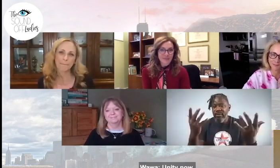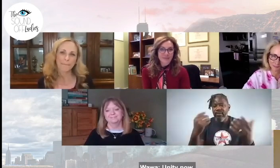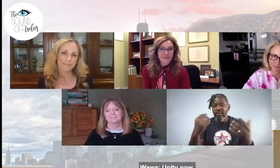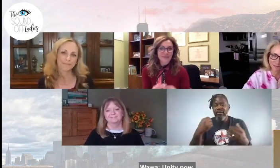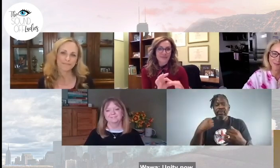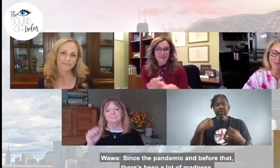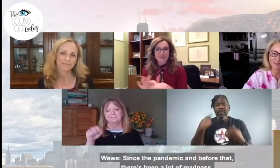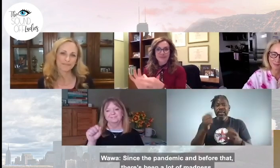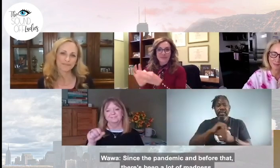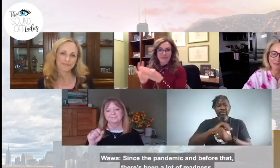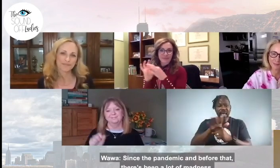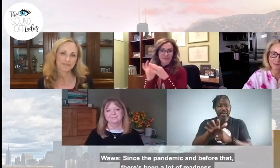Yes.